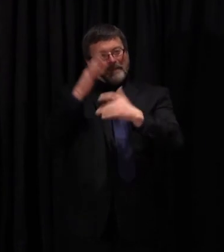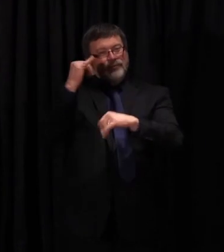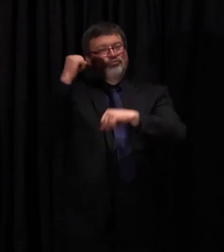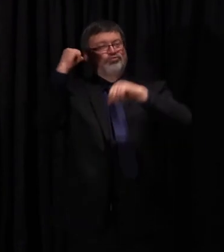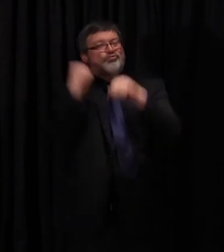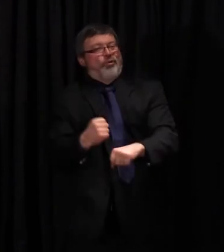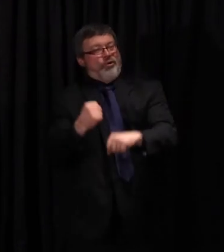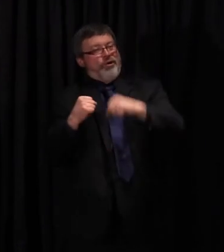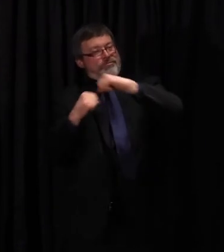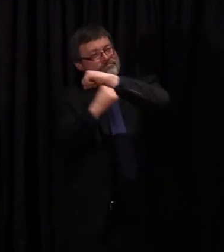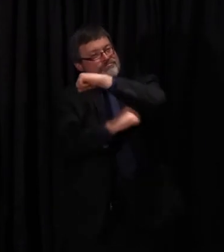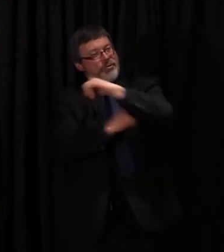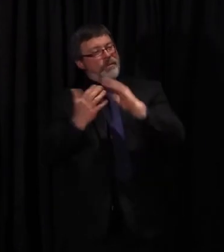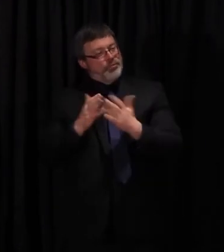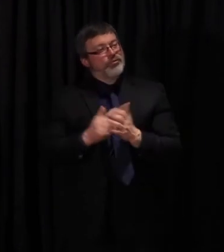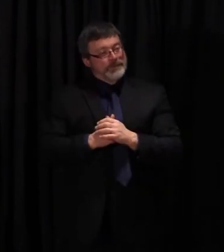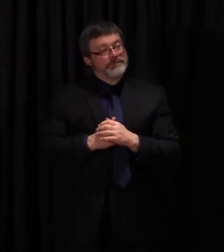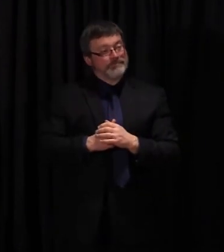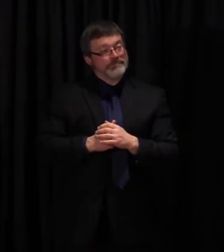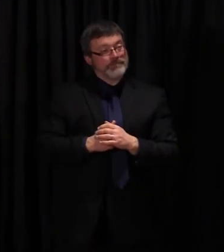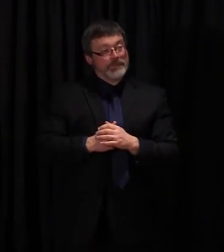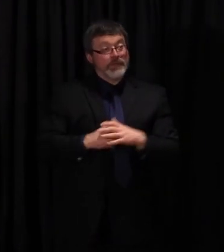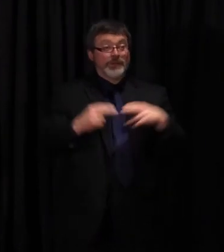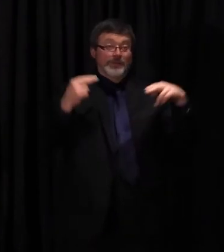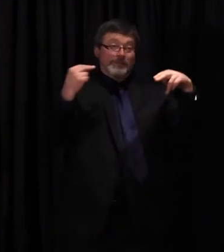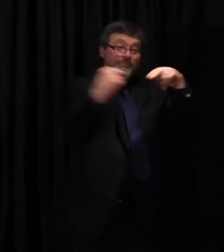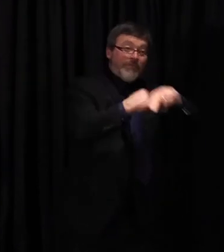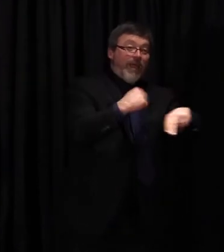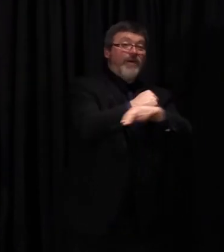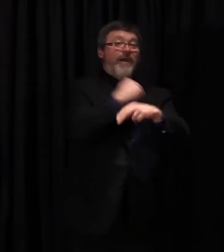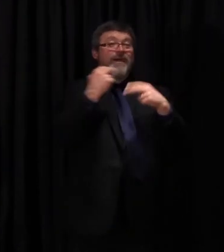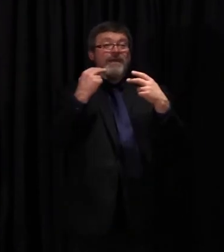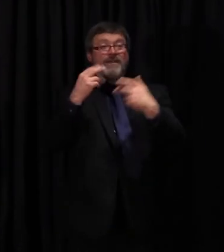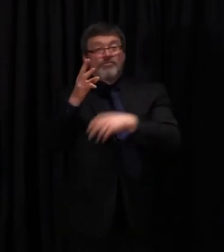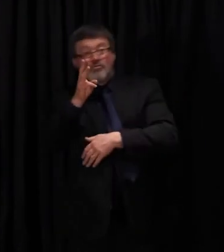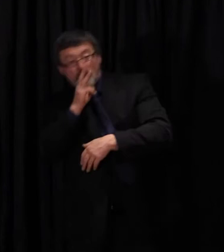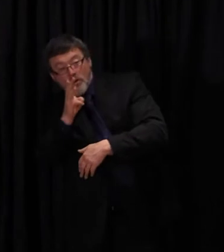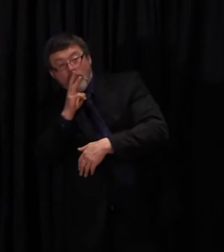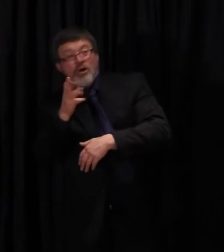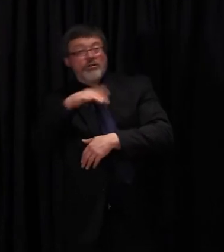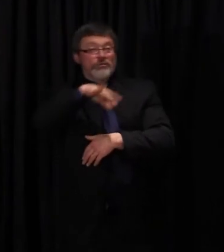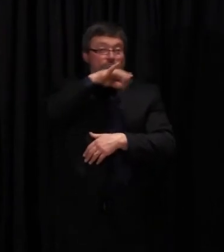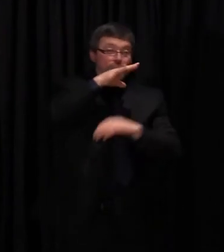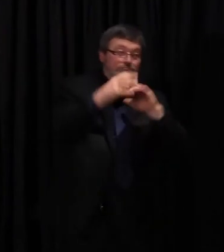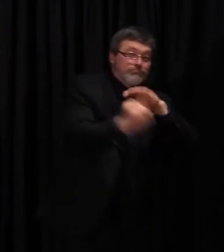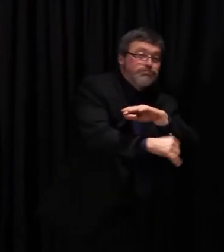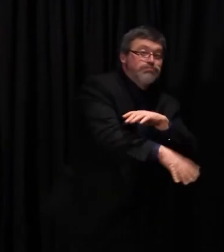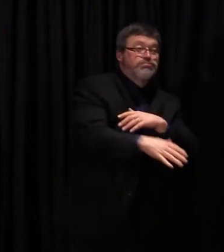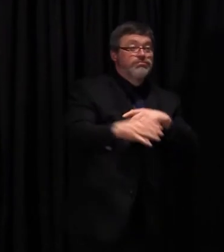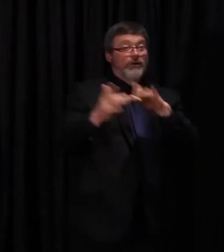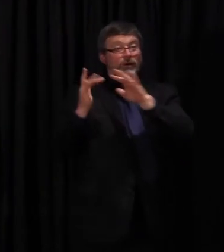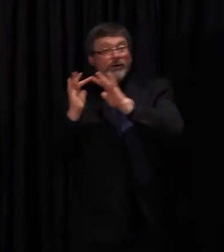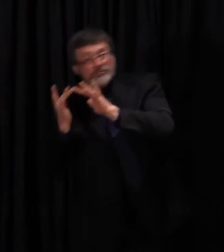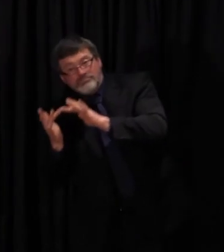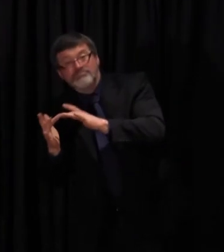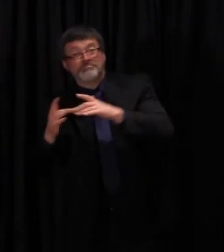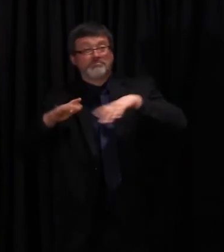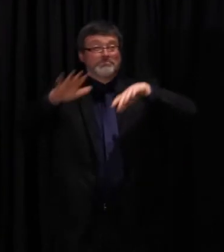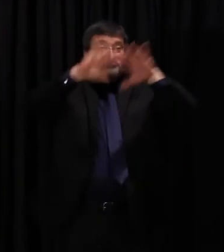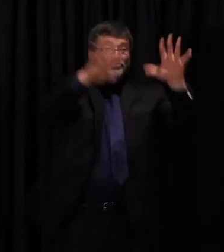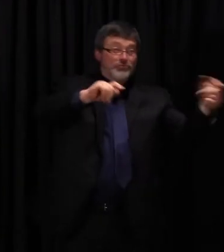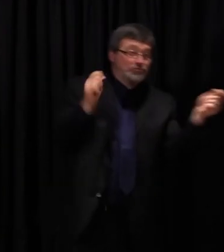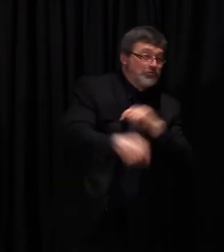Investments in infrastructure like water and sewer, broadband, and climate change resiliency will help